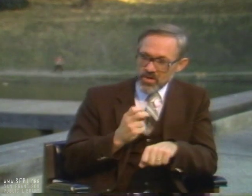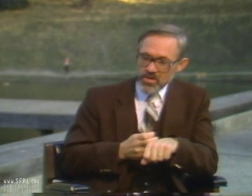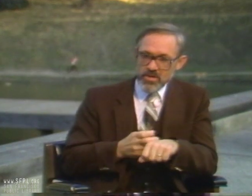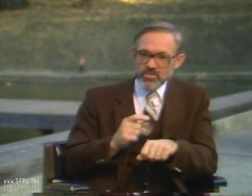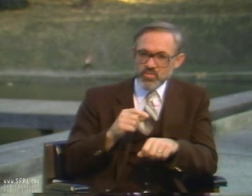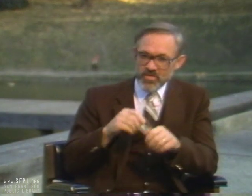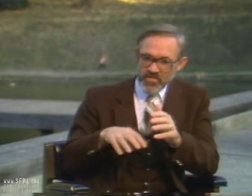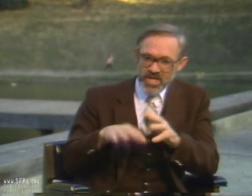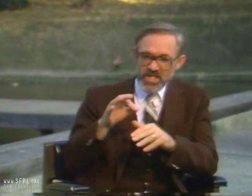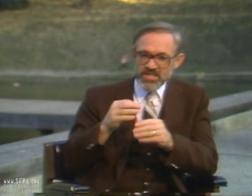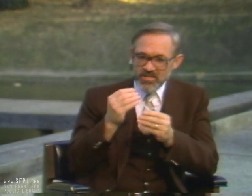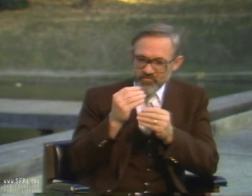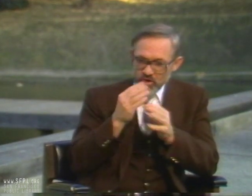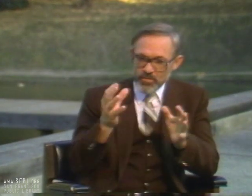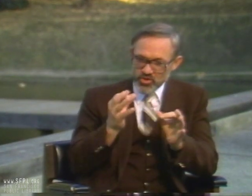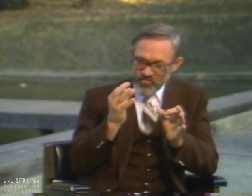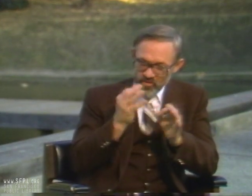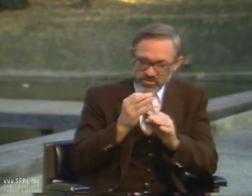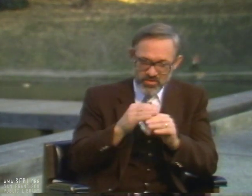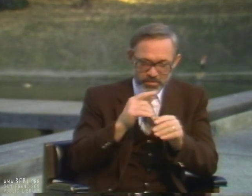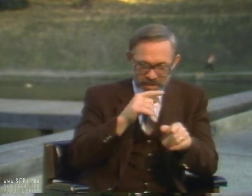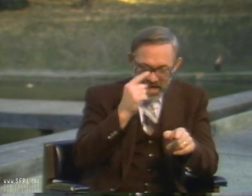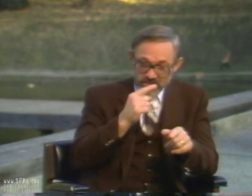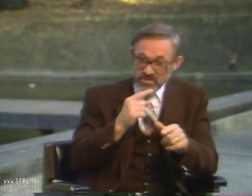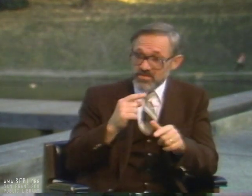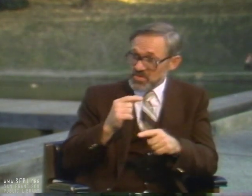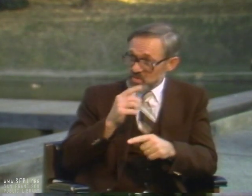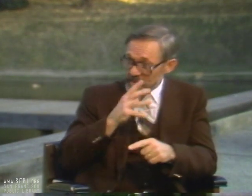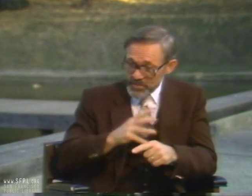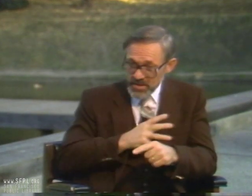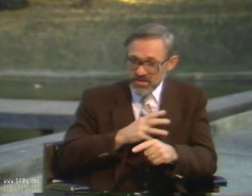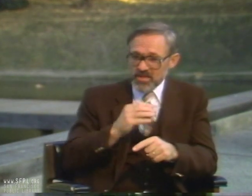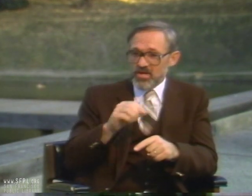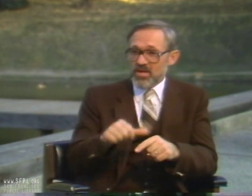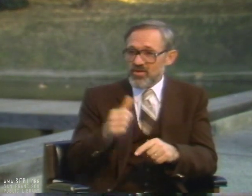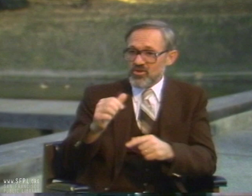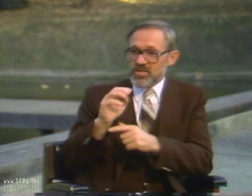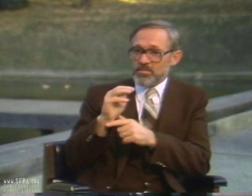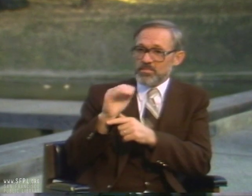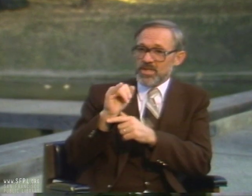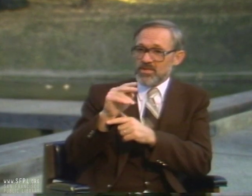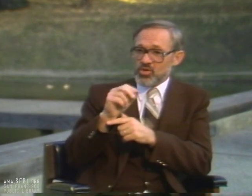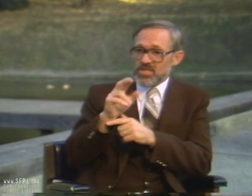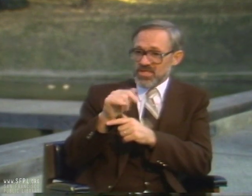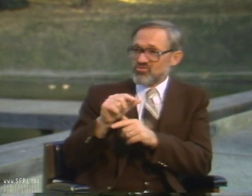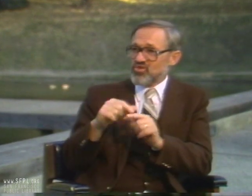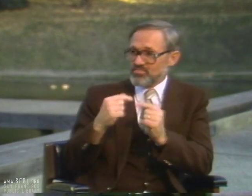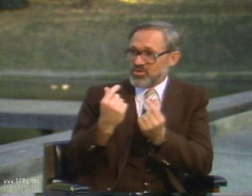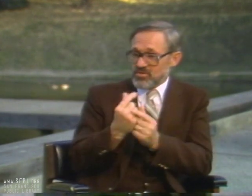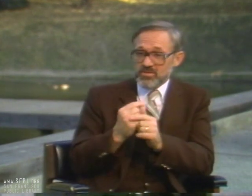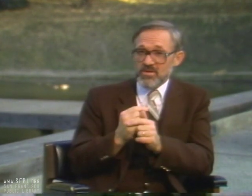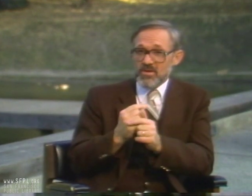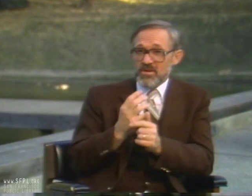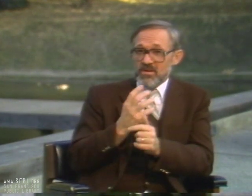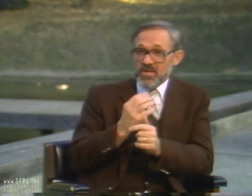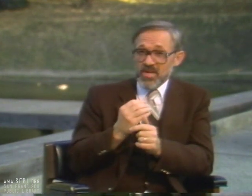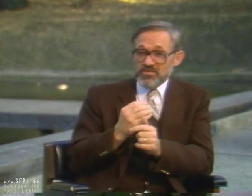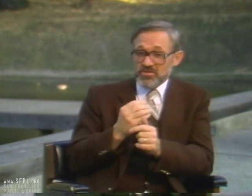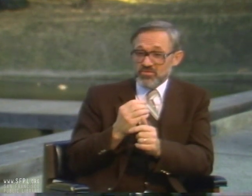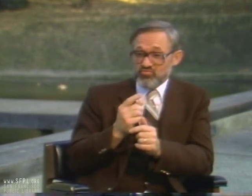Yes, it was difficult to find information focusing on blacks, women, and other minority groups. And